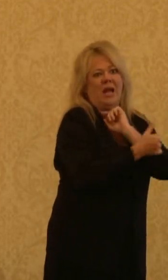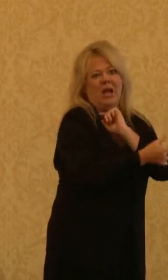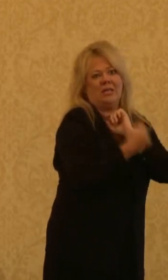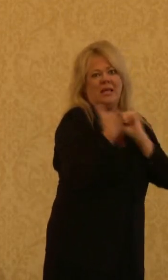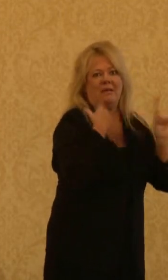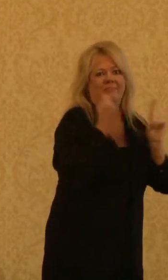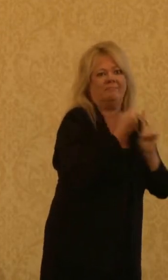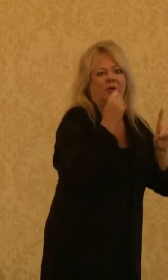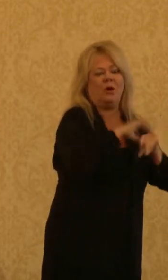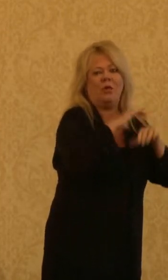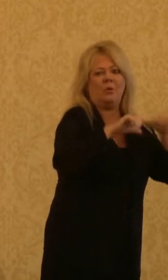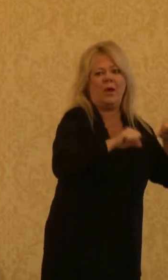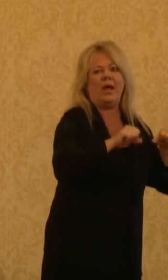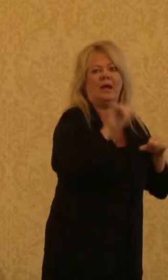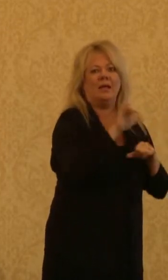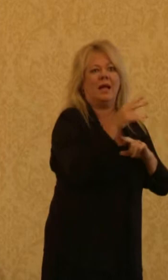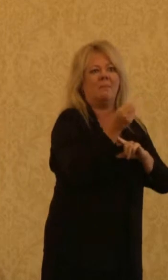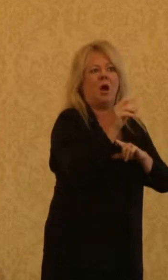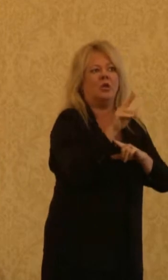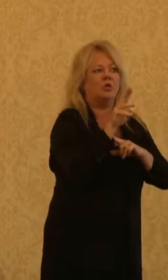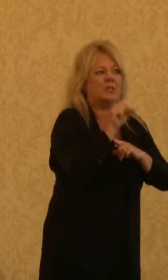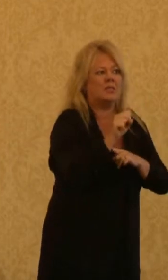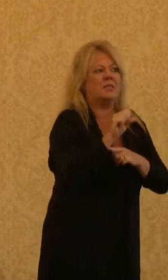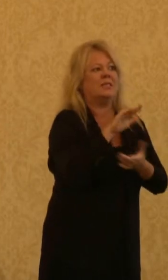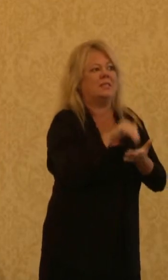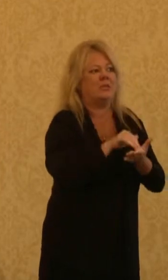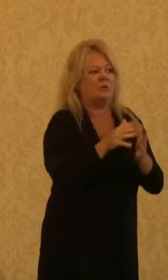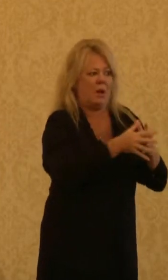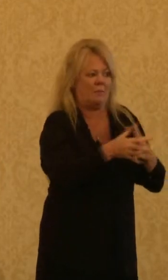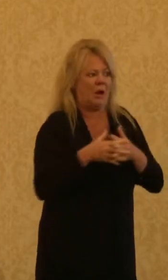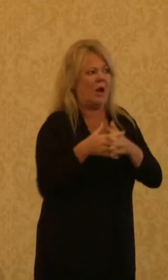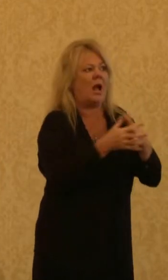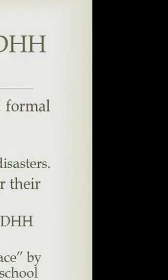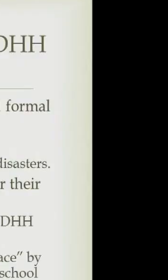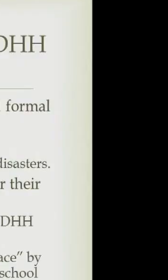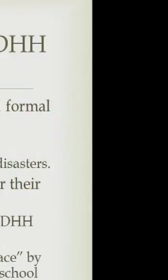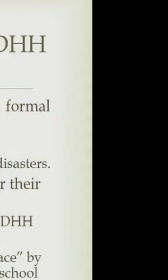events can disrupt education for long periods of time.